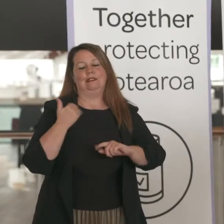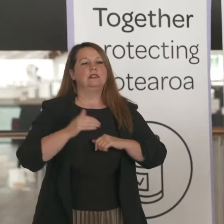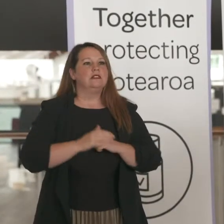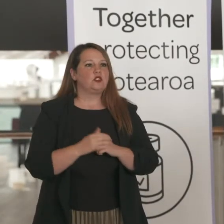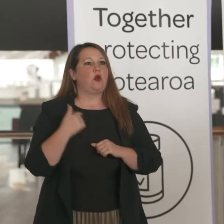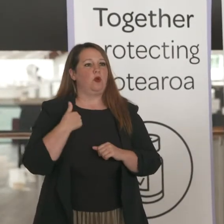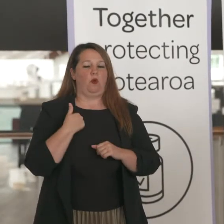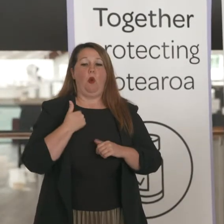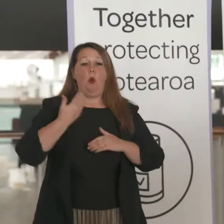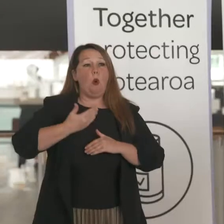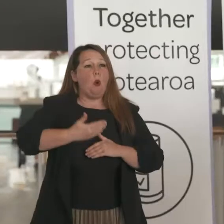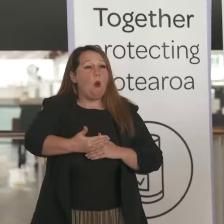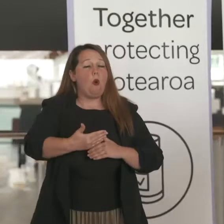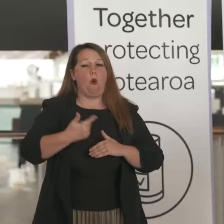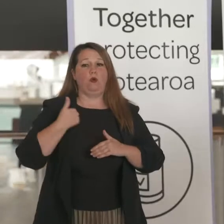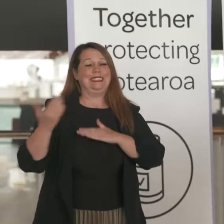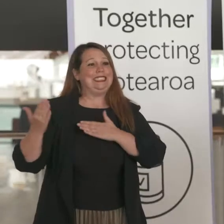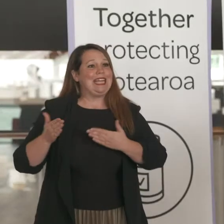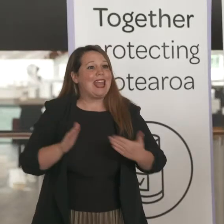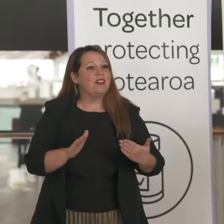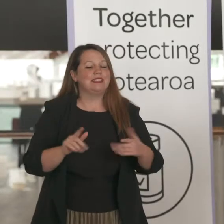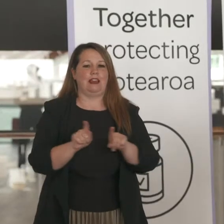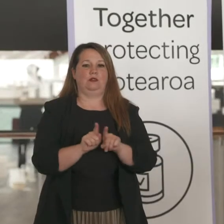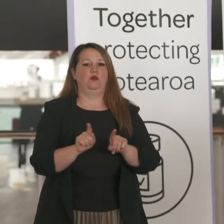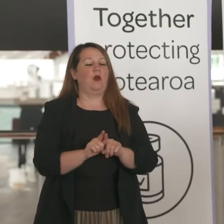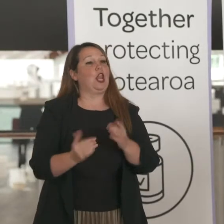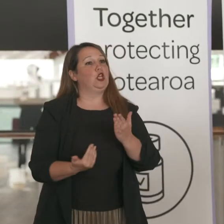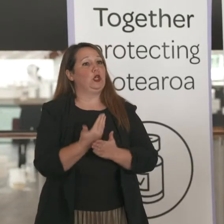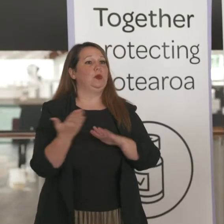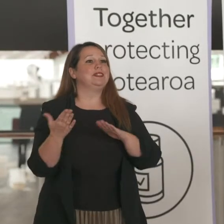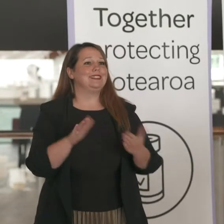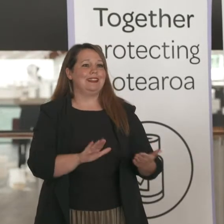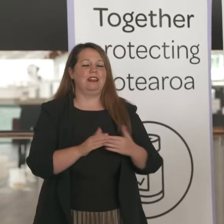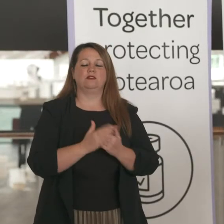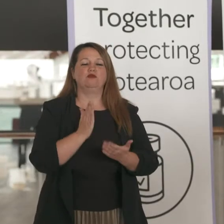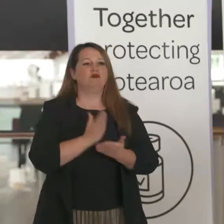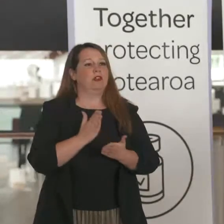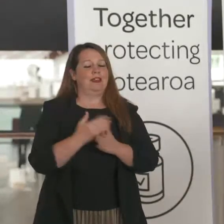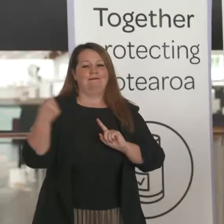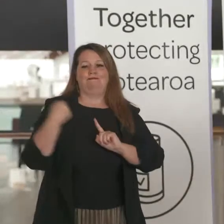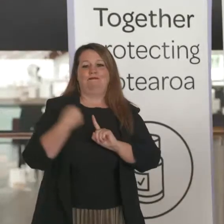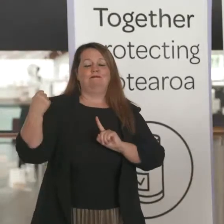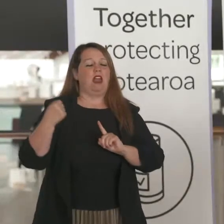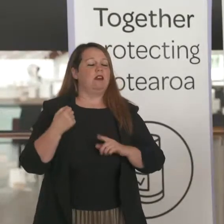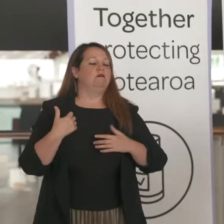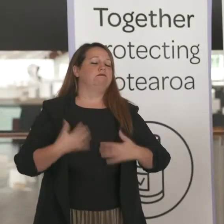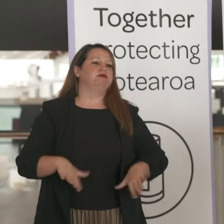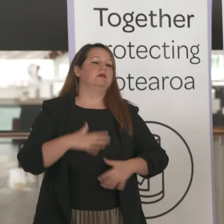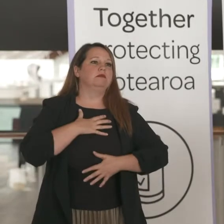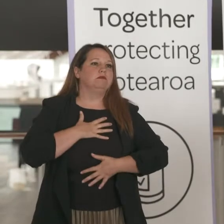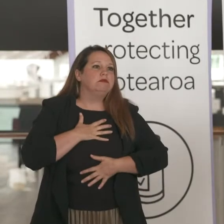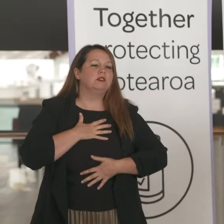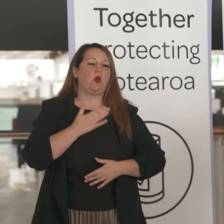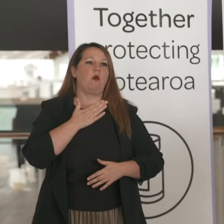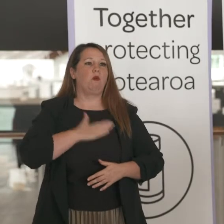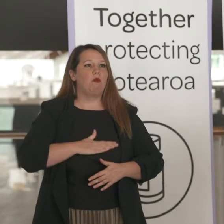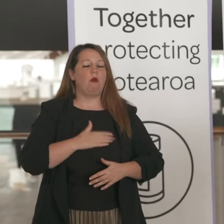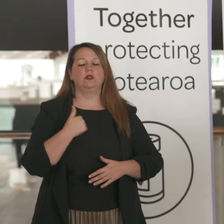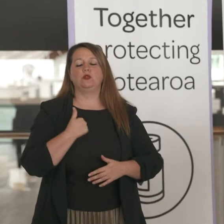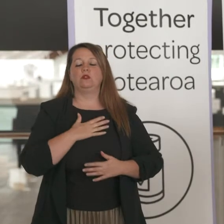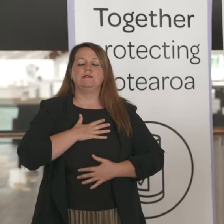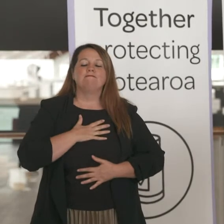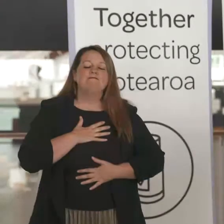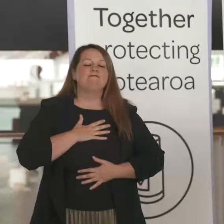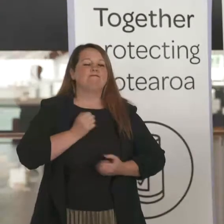and the ones before hit us hard, and we never want to lose anyone, so I want to send our deepest sympathies